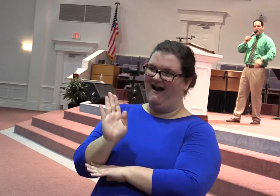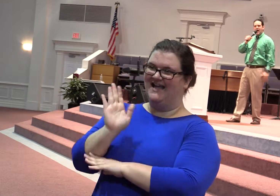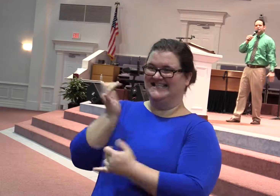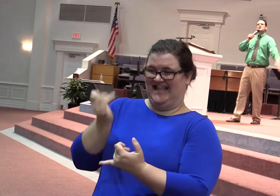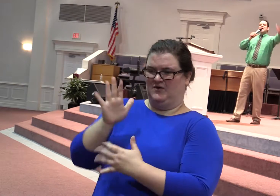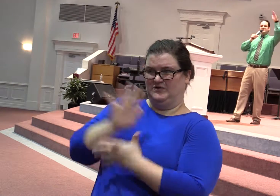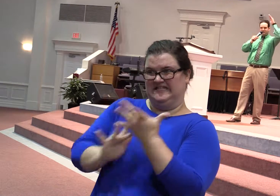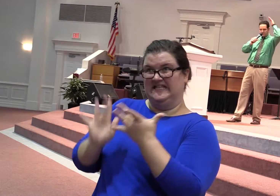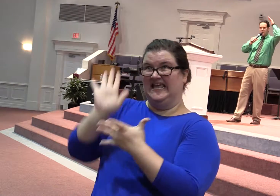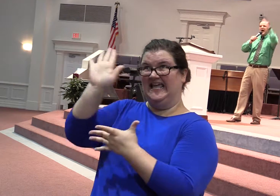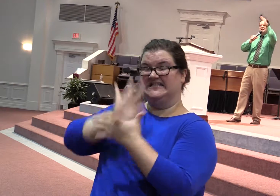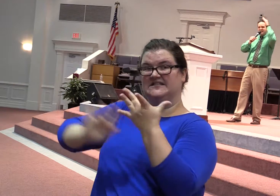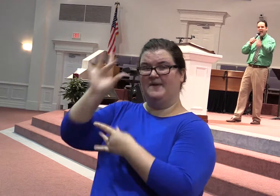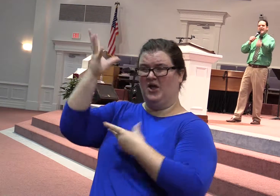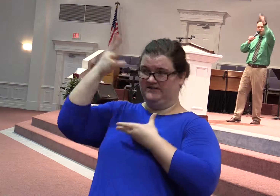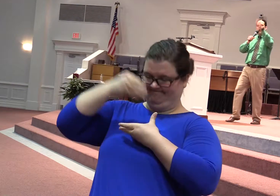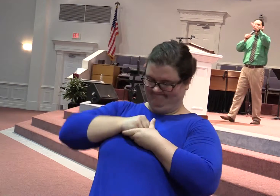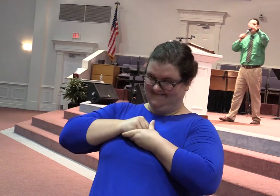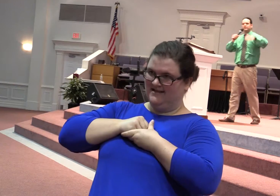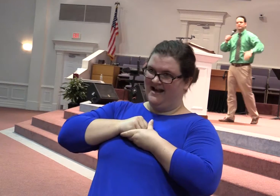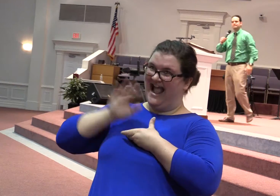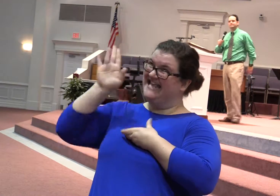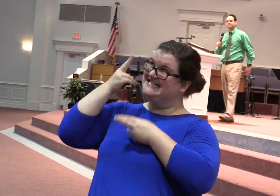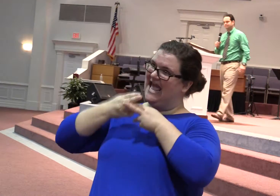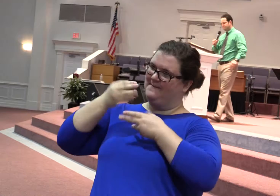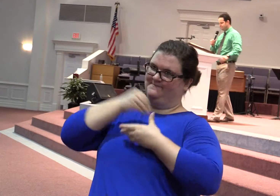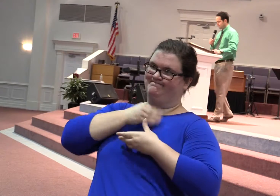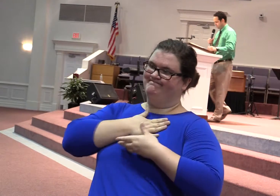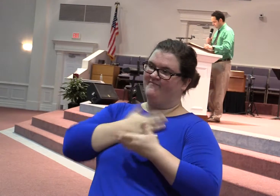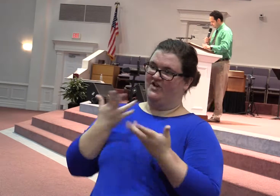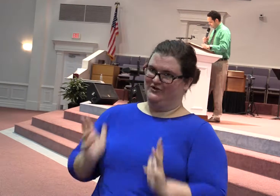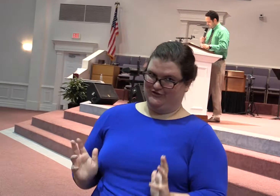spirit dwells, and this is where God's name dwells.